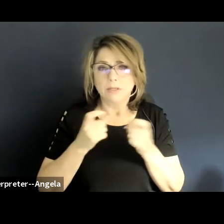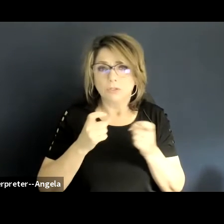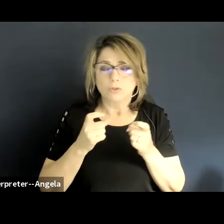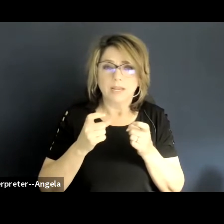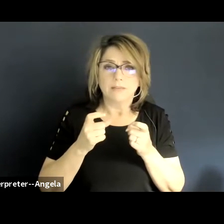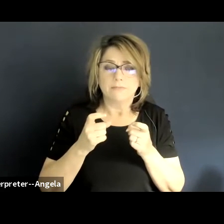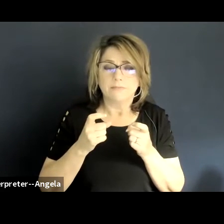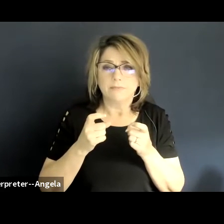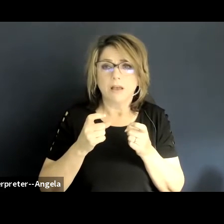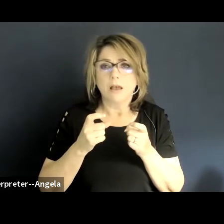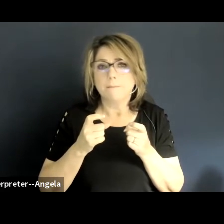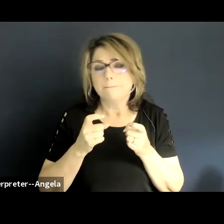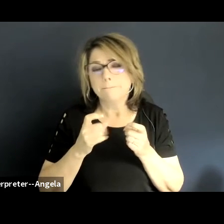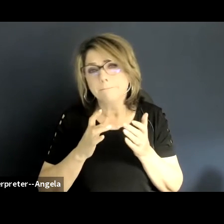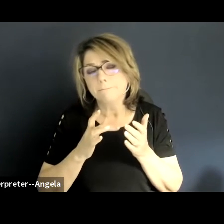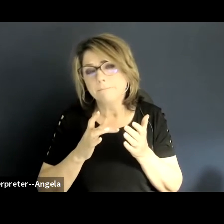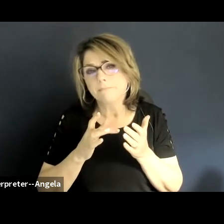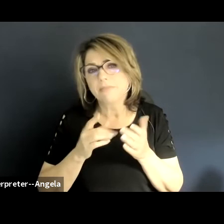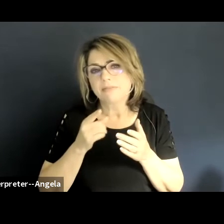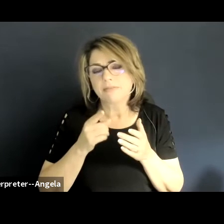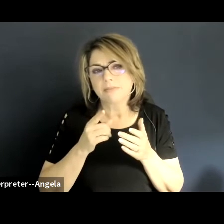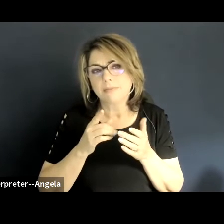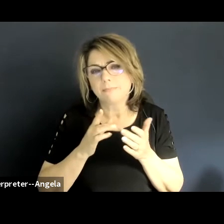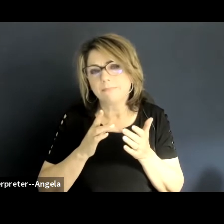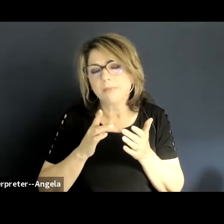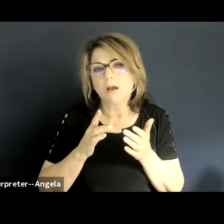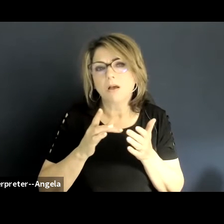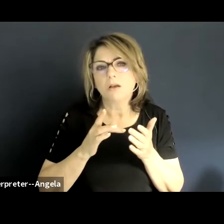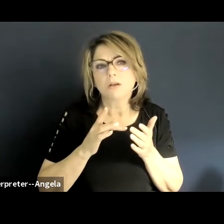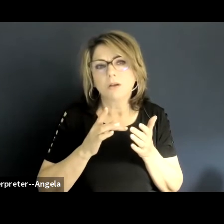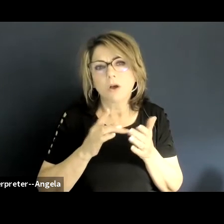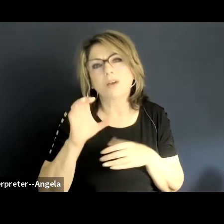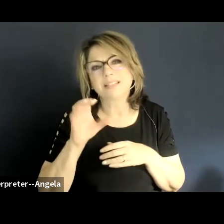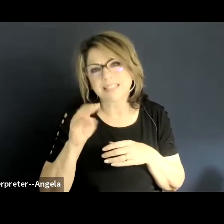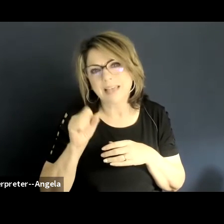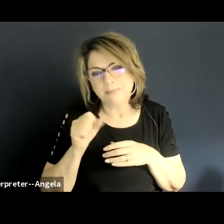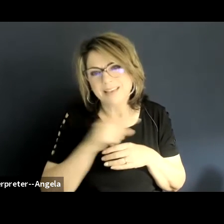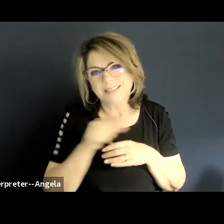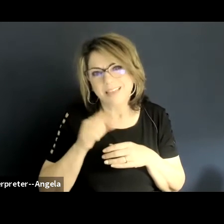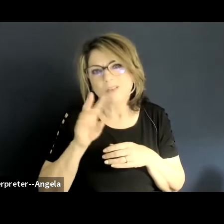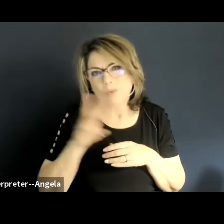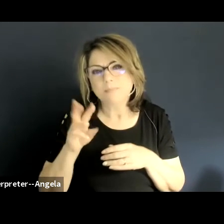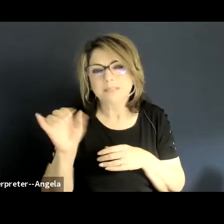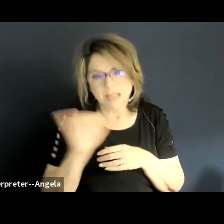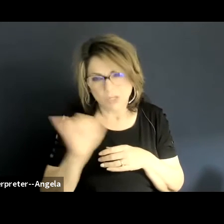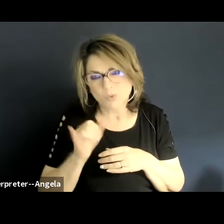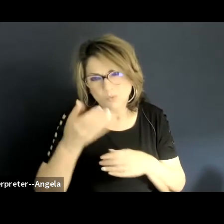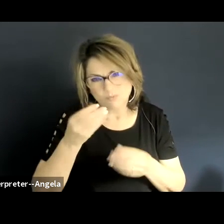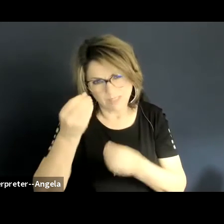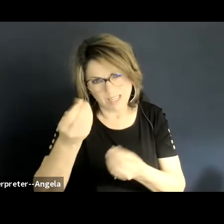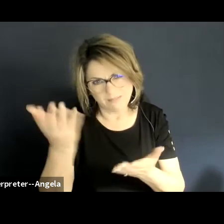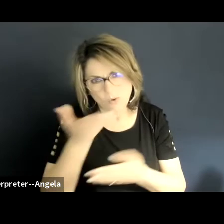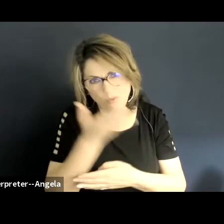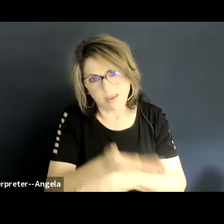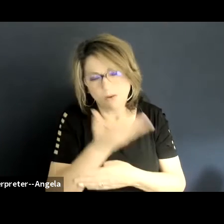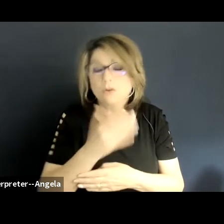of information on Medicaid buy-in, and I think some's available on CMS's website as well. So absolutely do